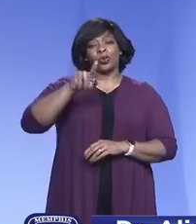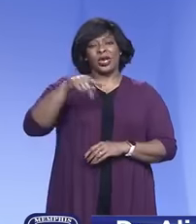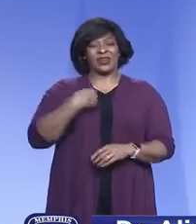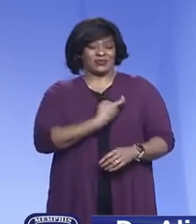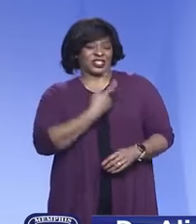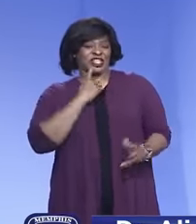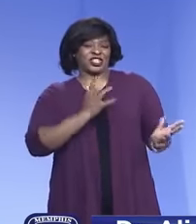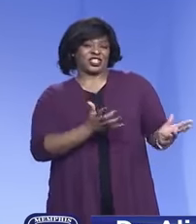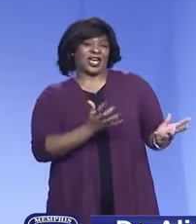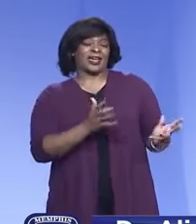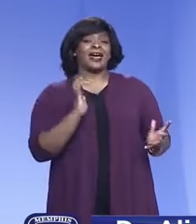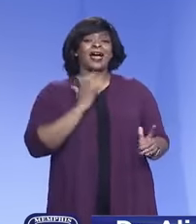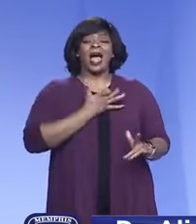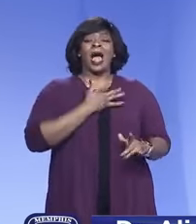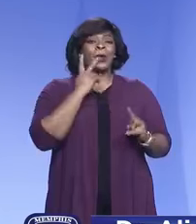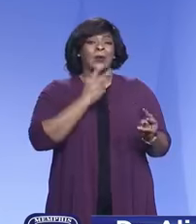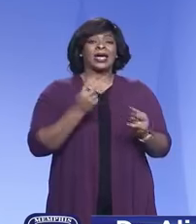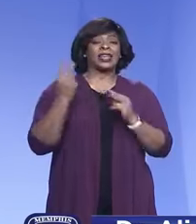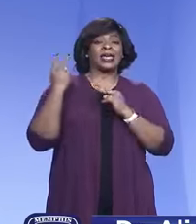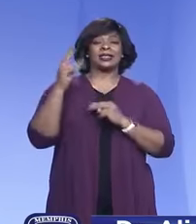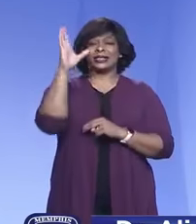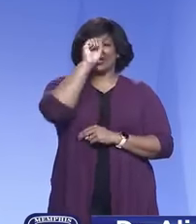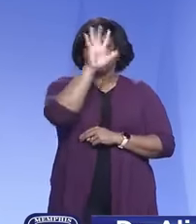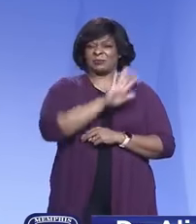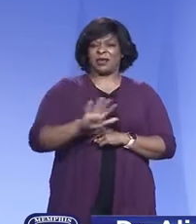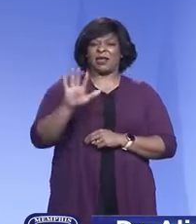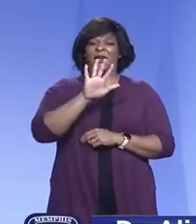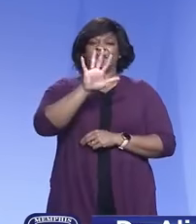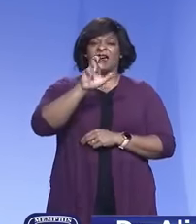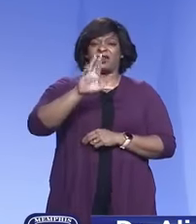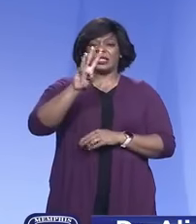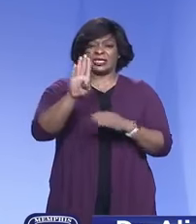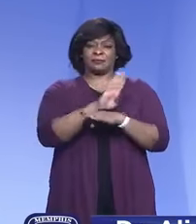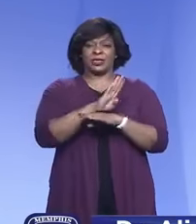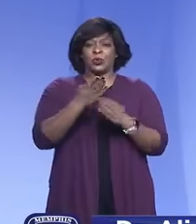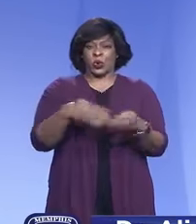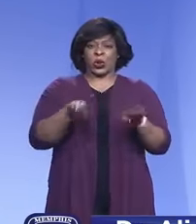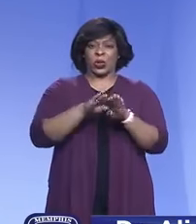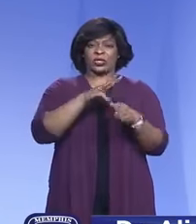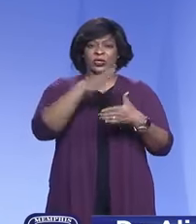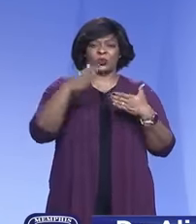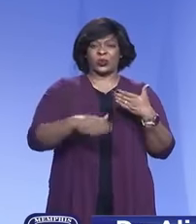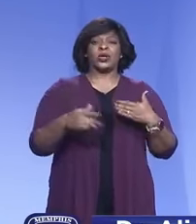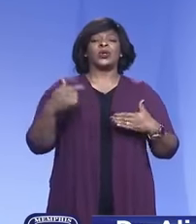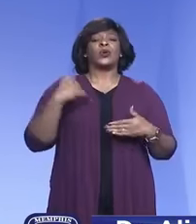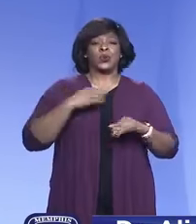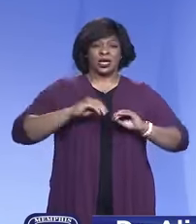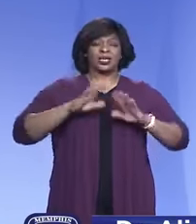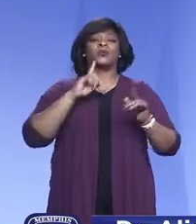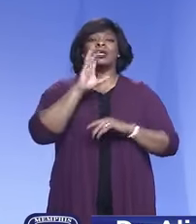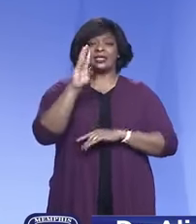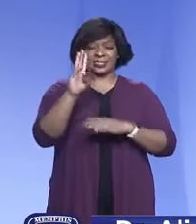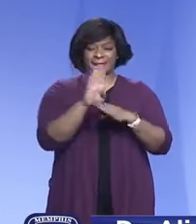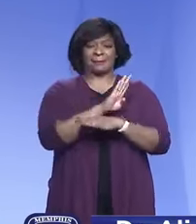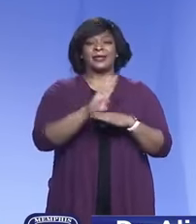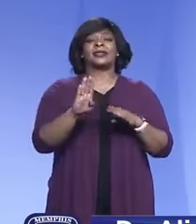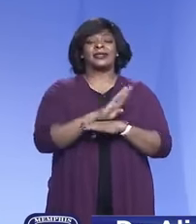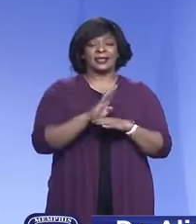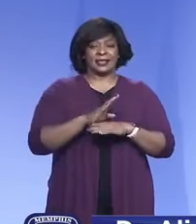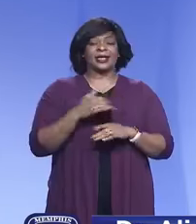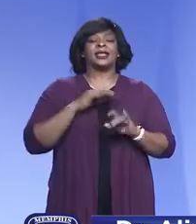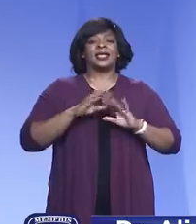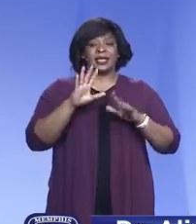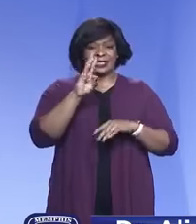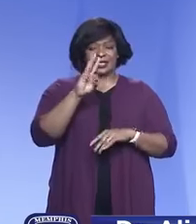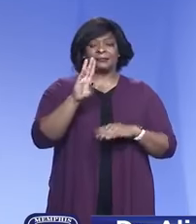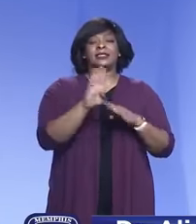chatting. Our recollection is around 5 or 6 businesses were closed this weekend, but we can clarify that. 6, did have that